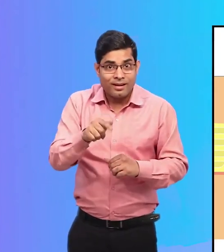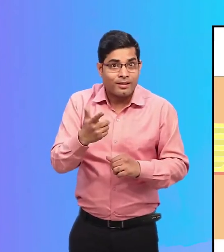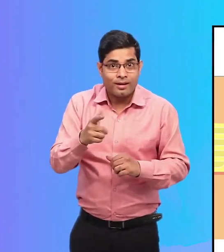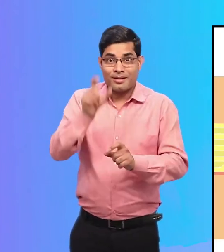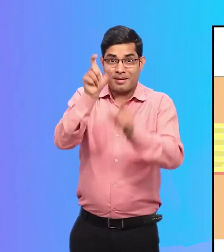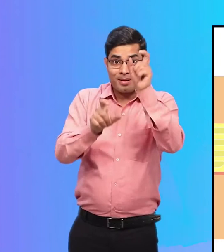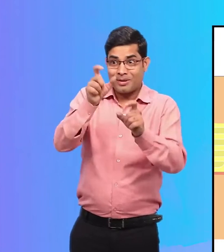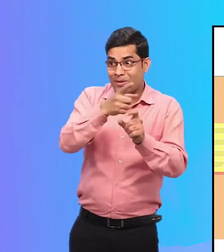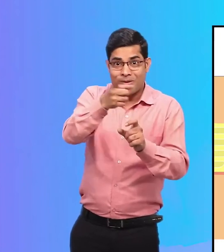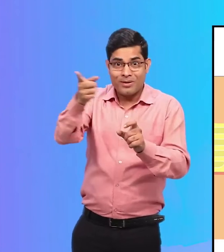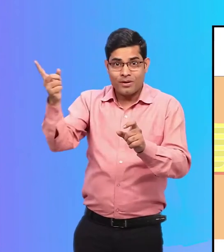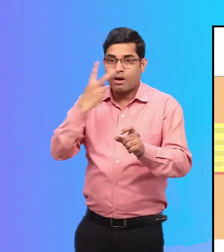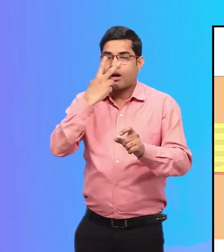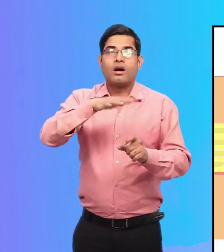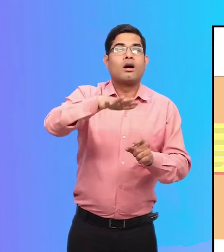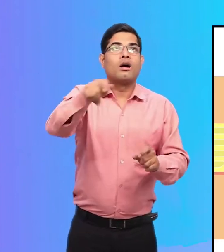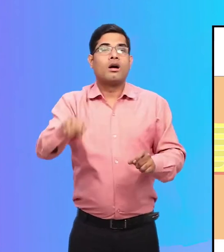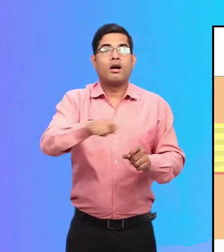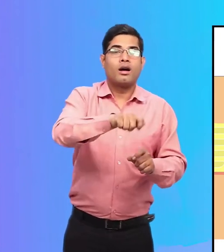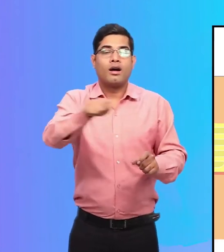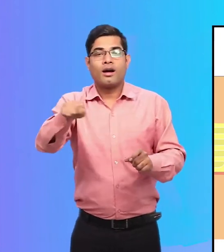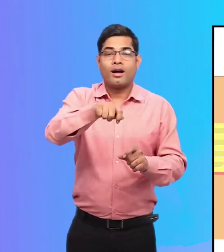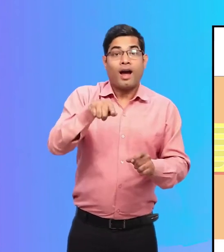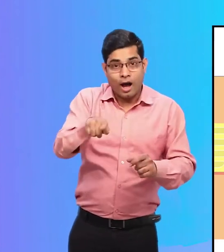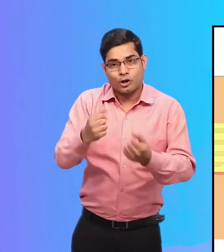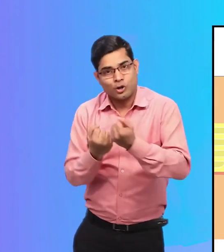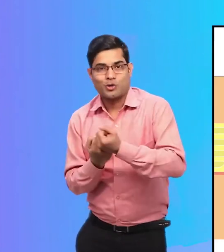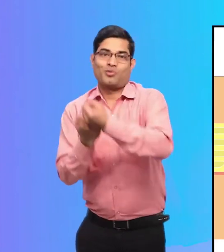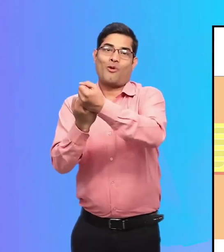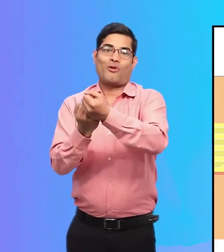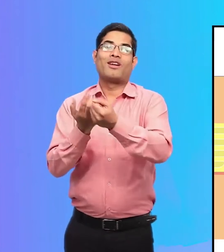These help people who cannot see to move around safely.